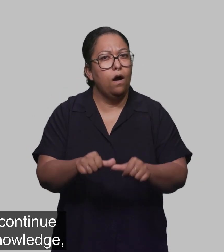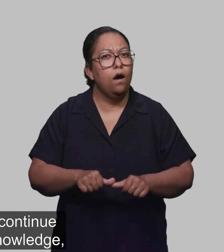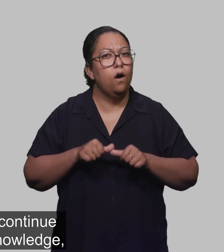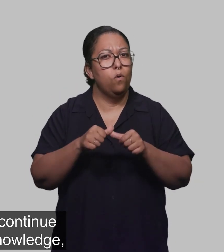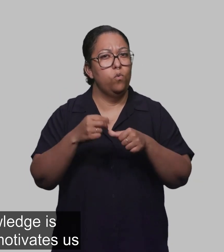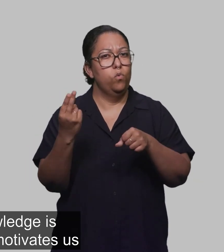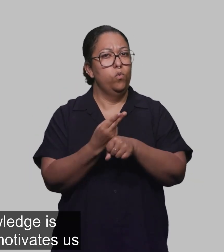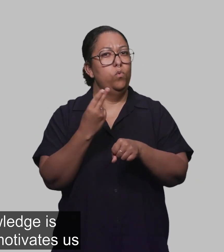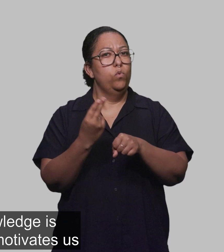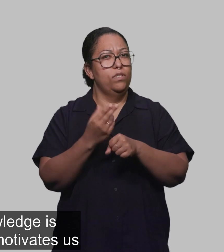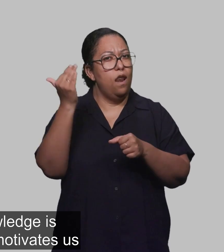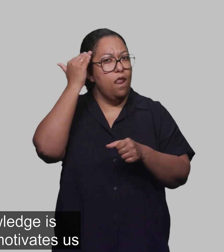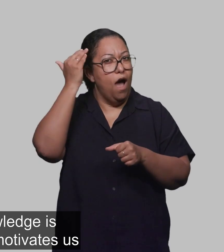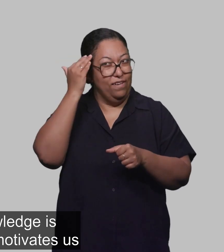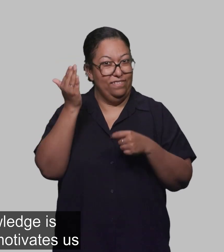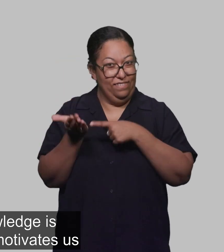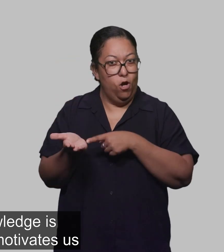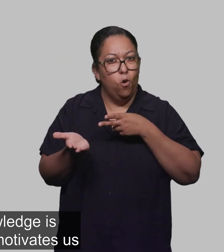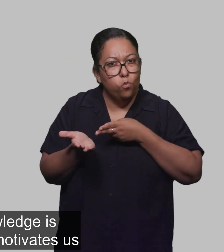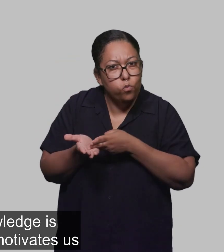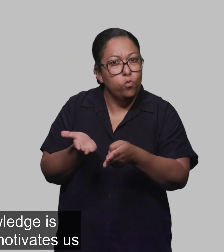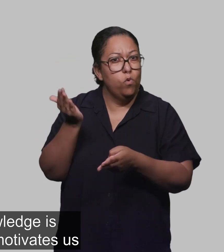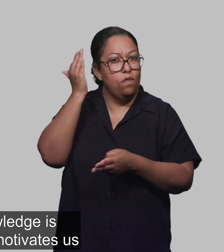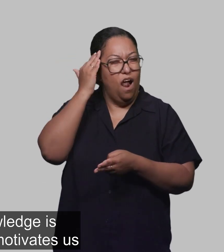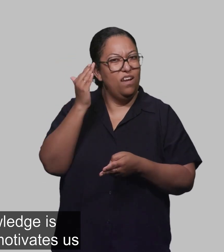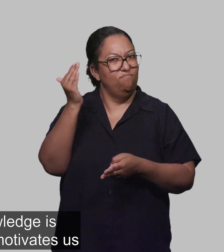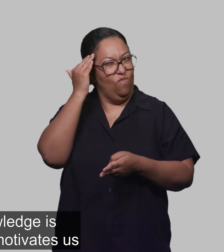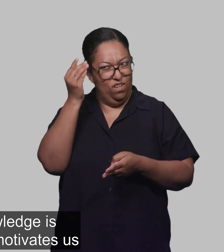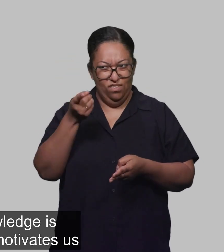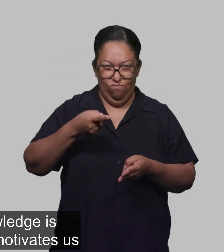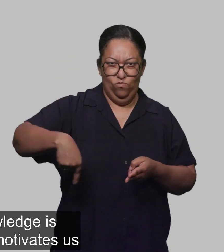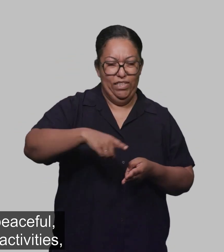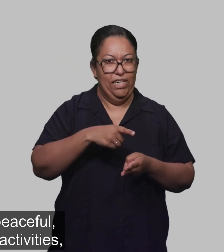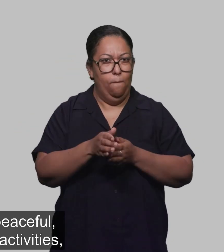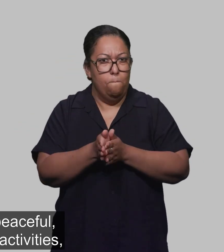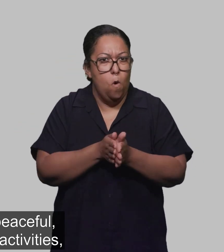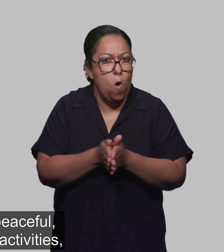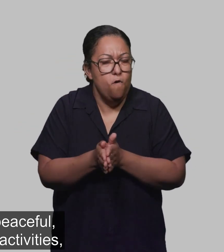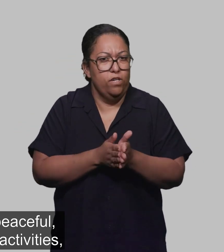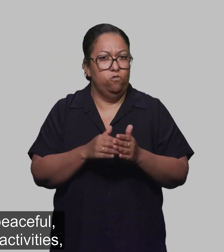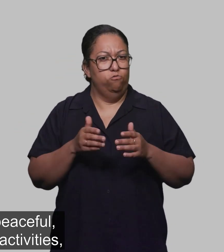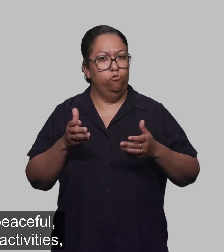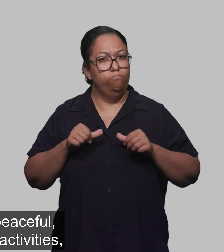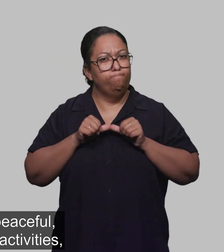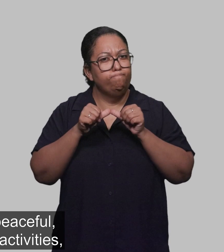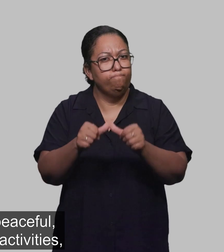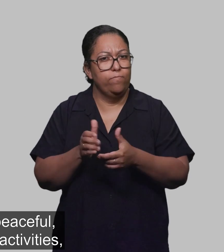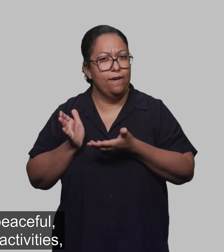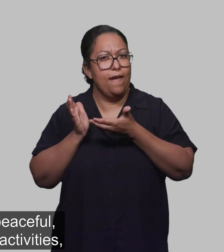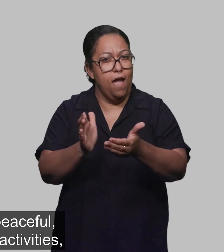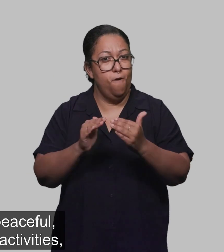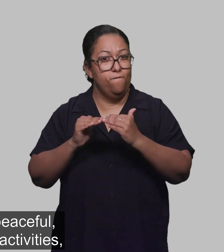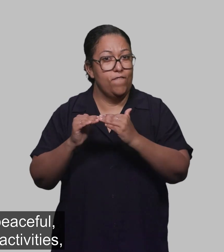using knowledge. And true knowledge is knowledge that motivates us to carry